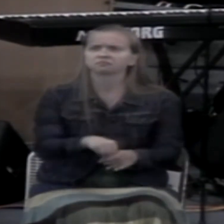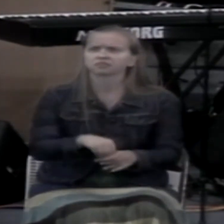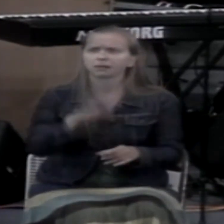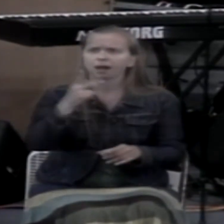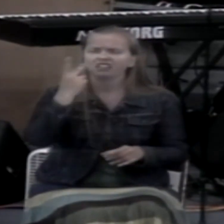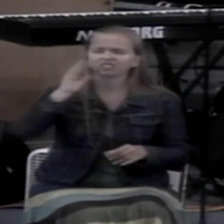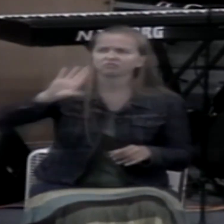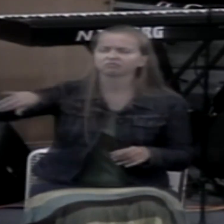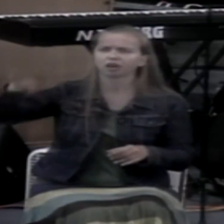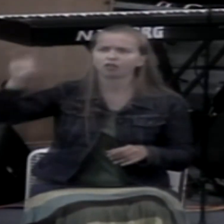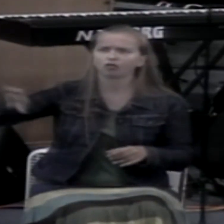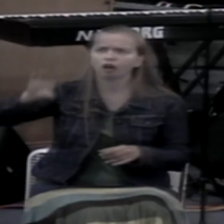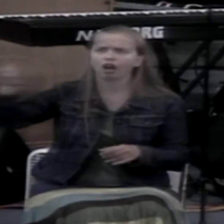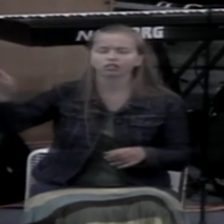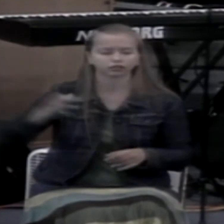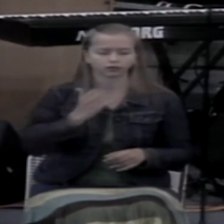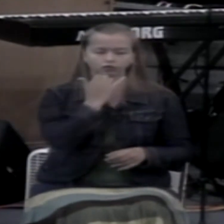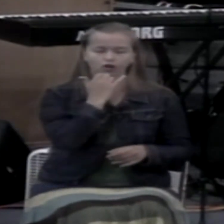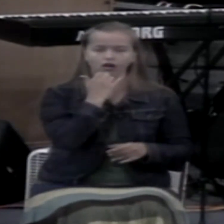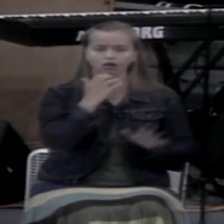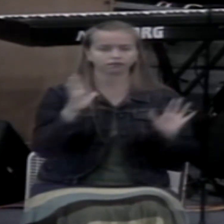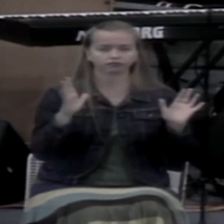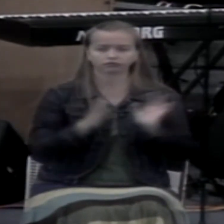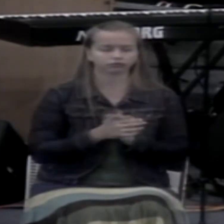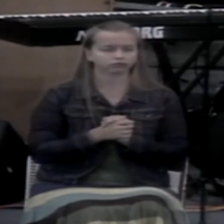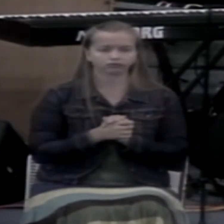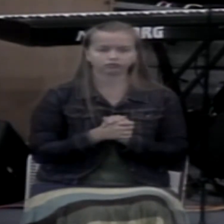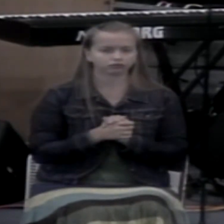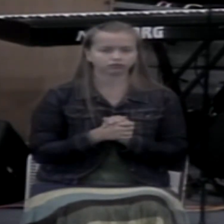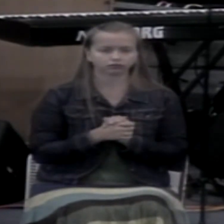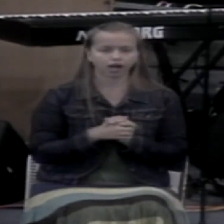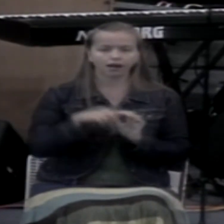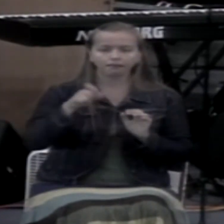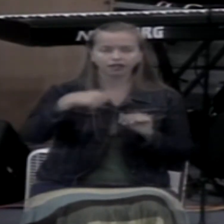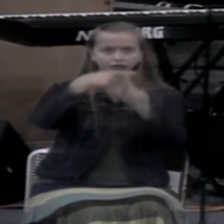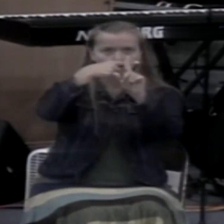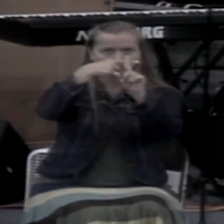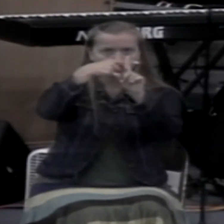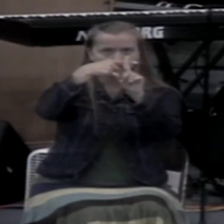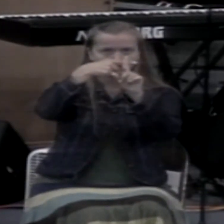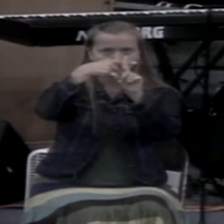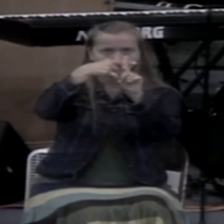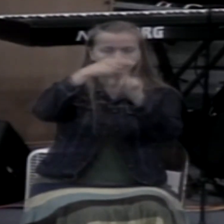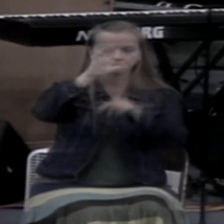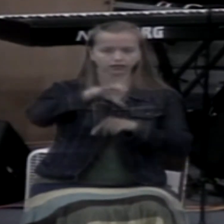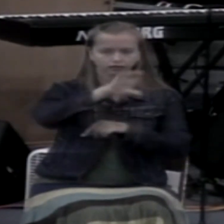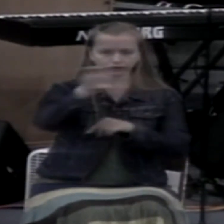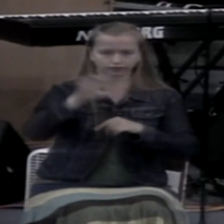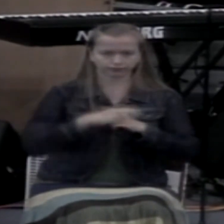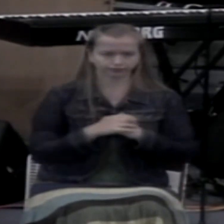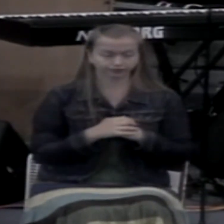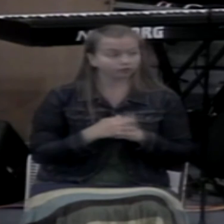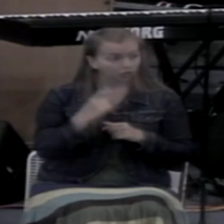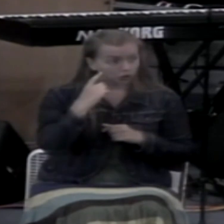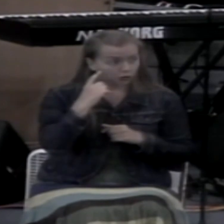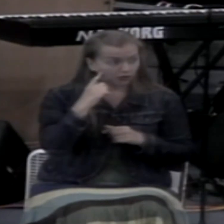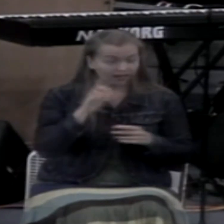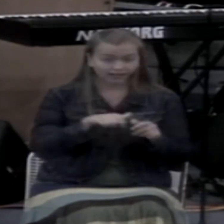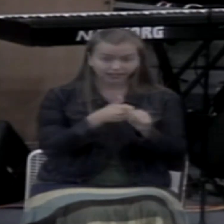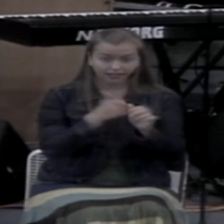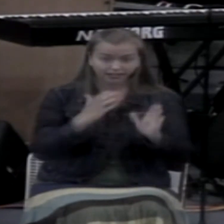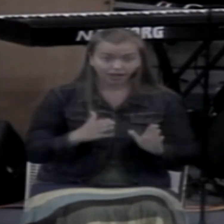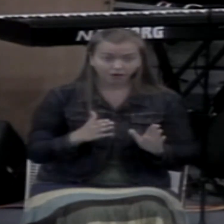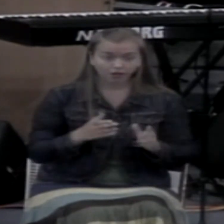and honor governors and honor kings, let me tell you something. What we have in the White House and what we have in Washington is